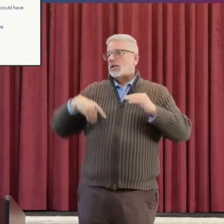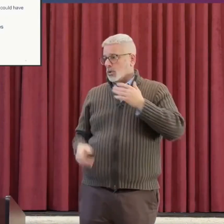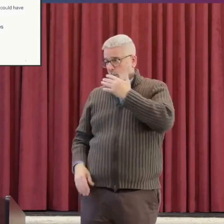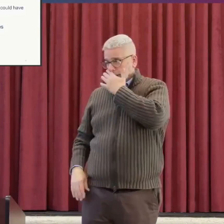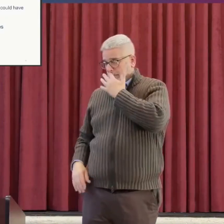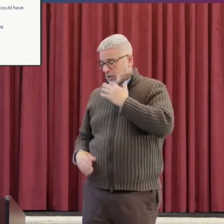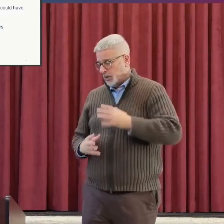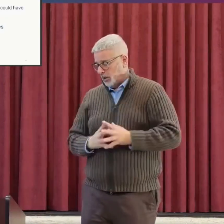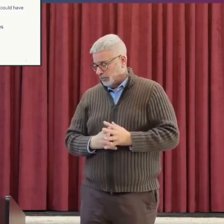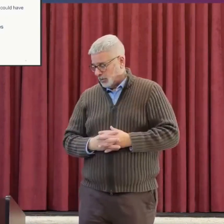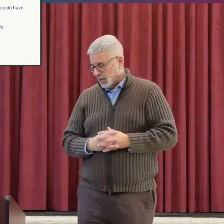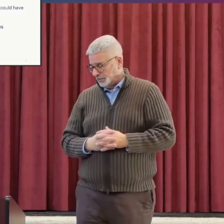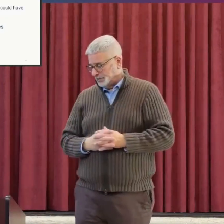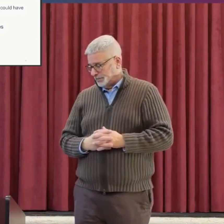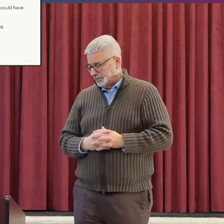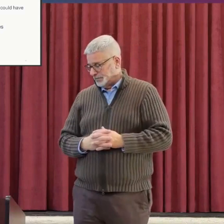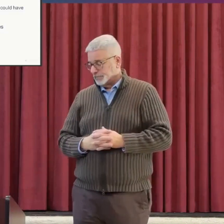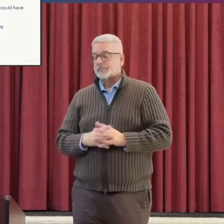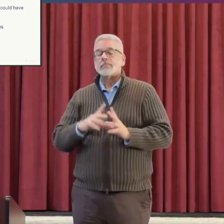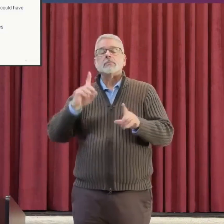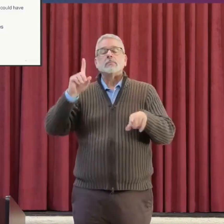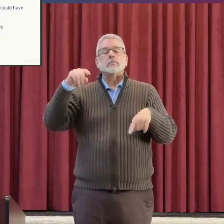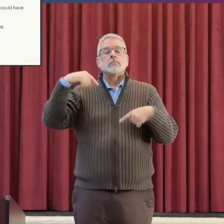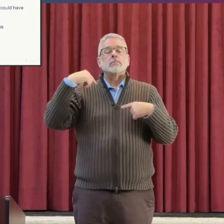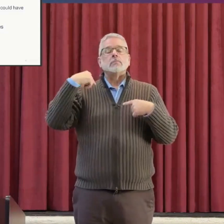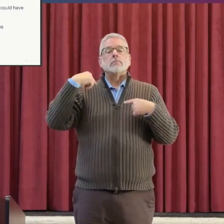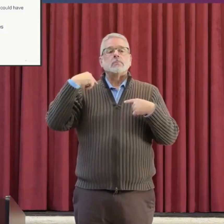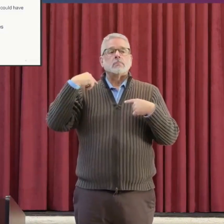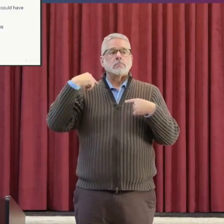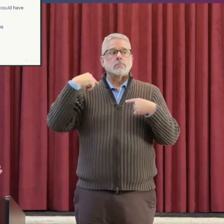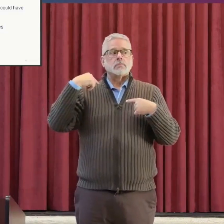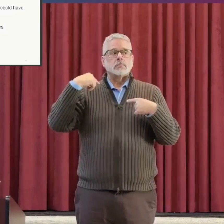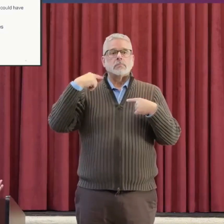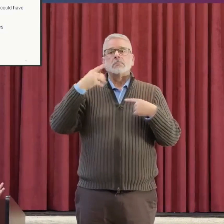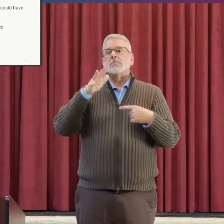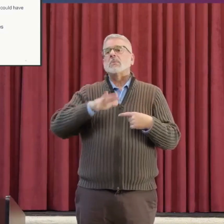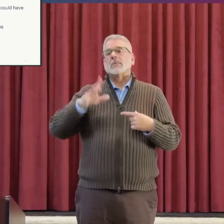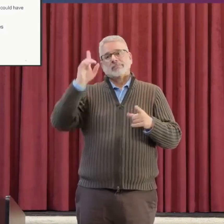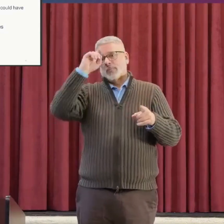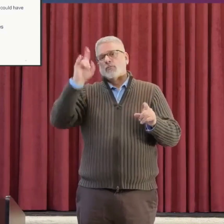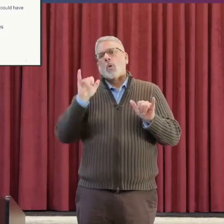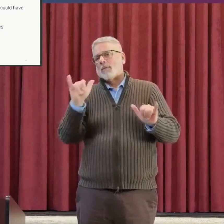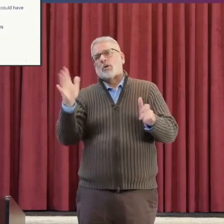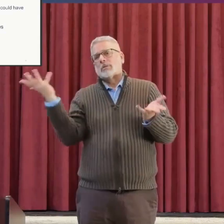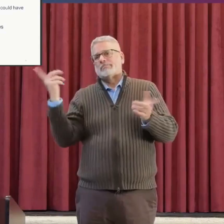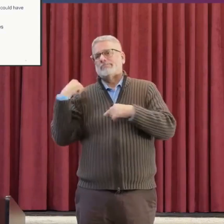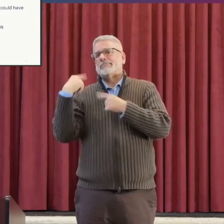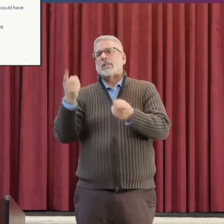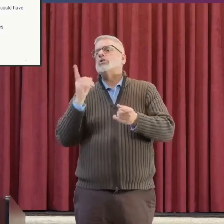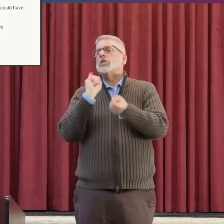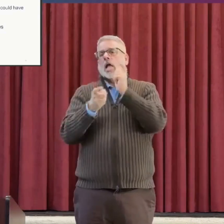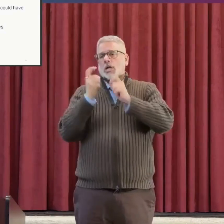Is that new or has that been going on? It's been around forever.